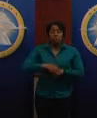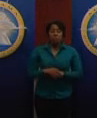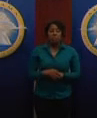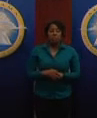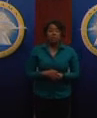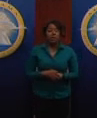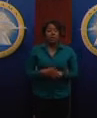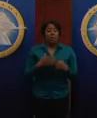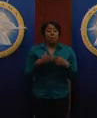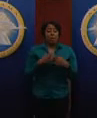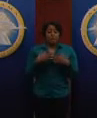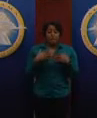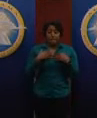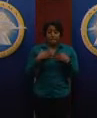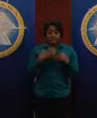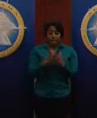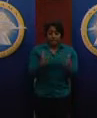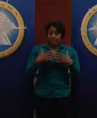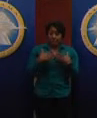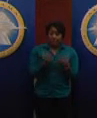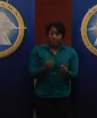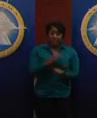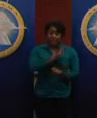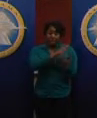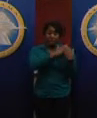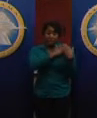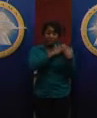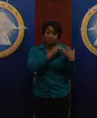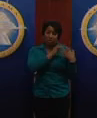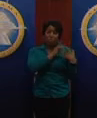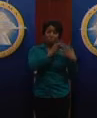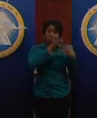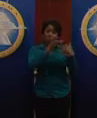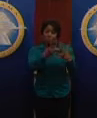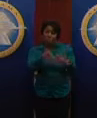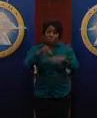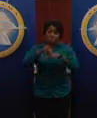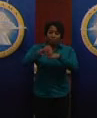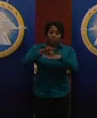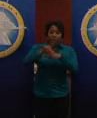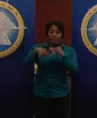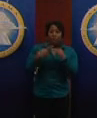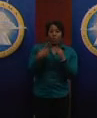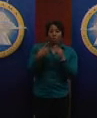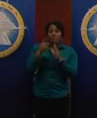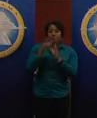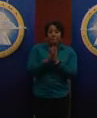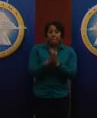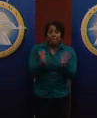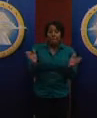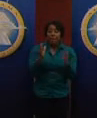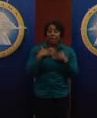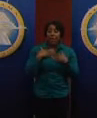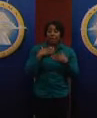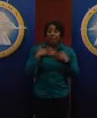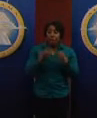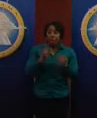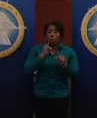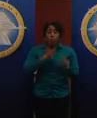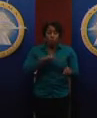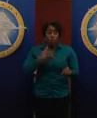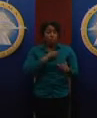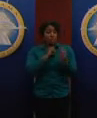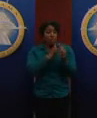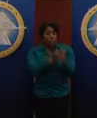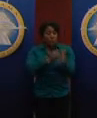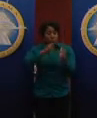health's responsibility to provide the guidance and the official public health orders. So we follow those, we read those, we want to